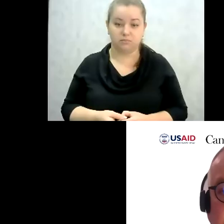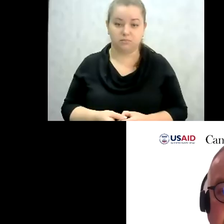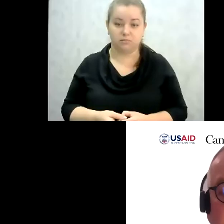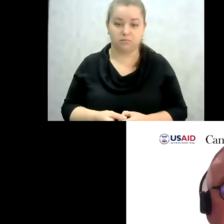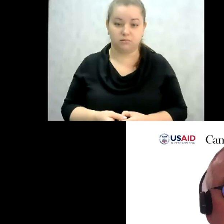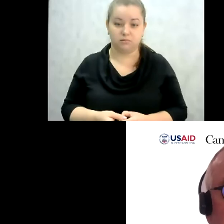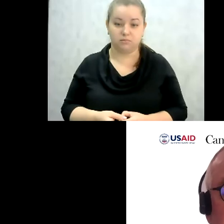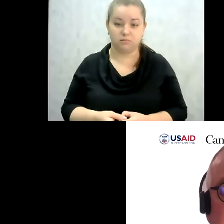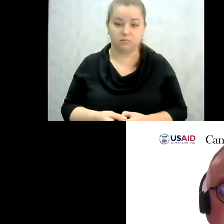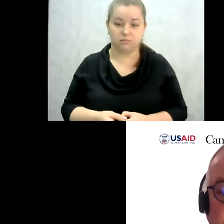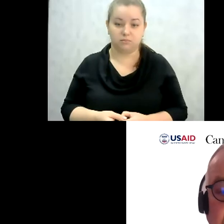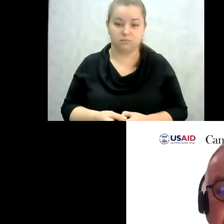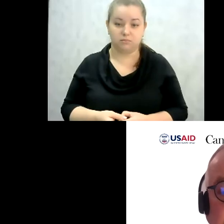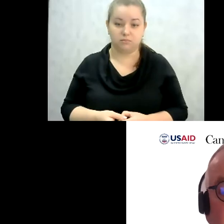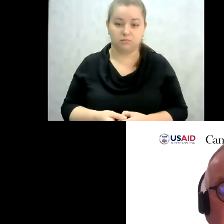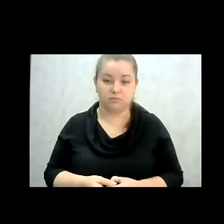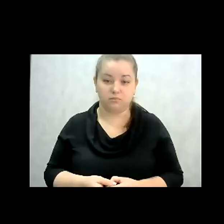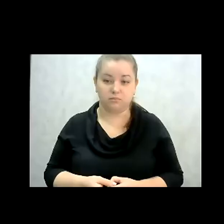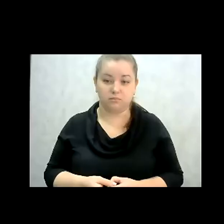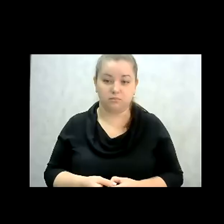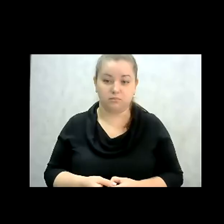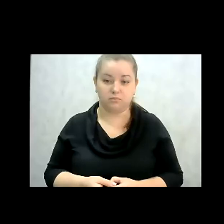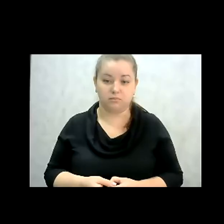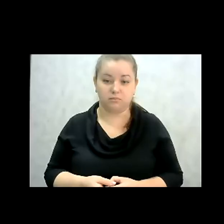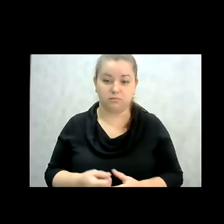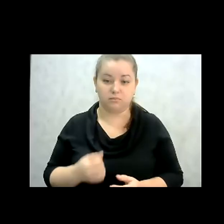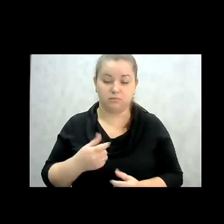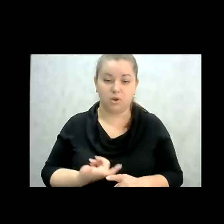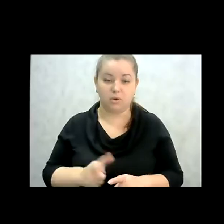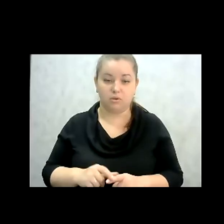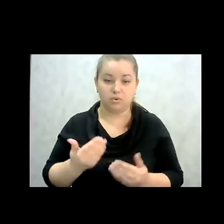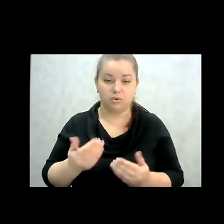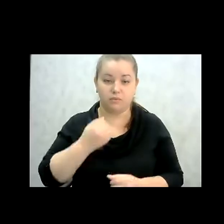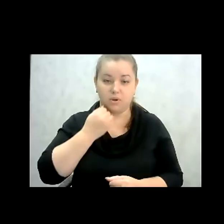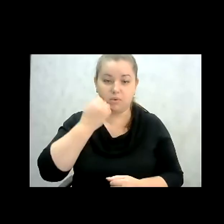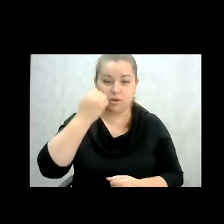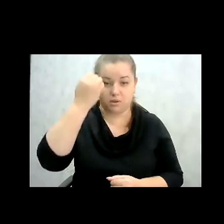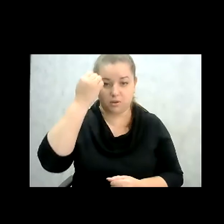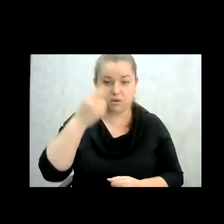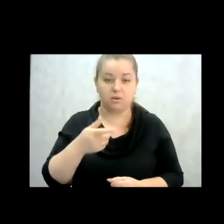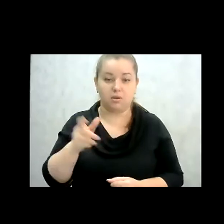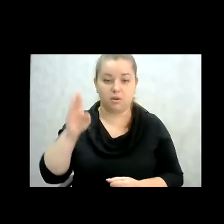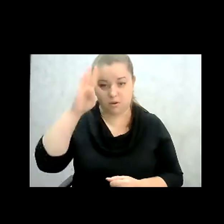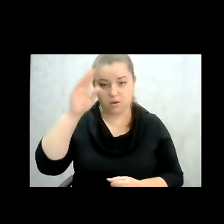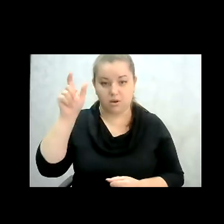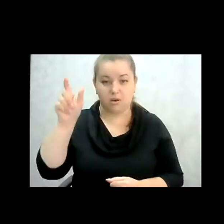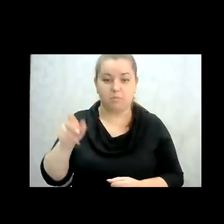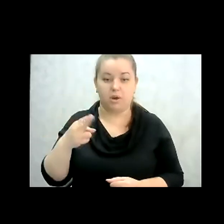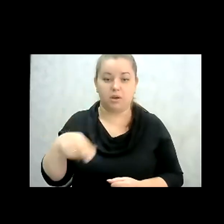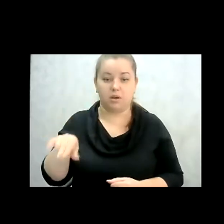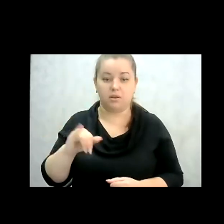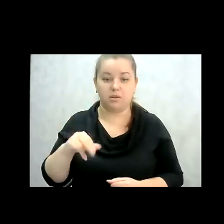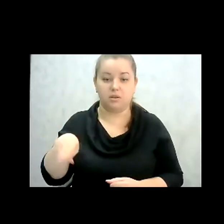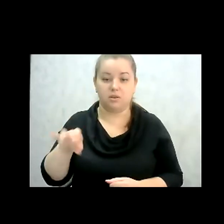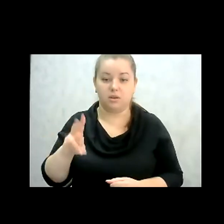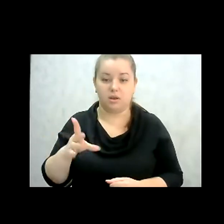Mr. Lektudenko, there was one question also regarding the training for territorial election commissions.